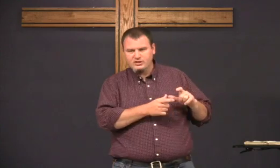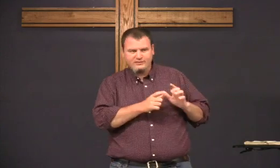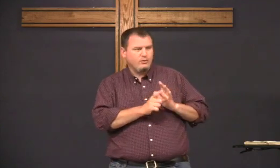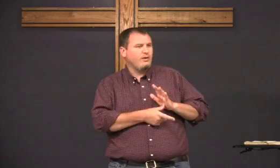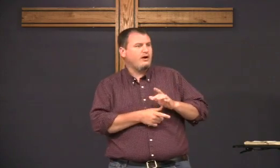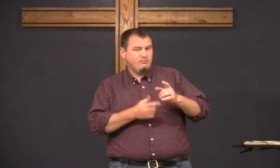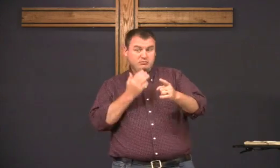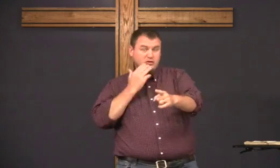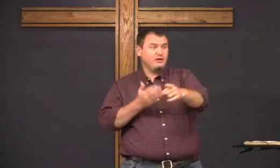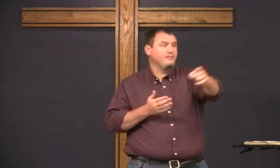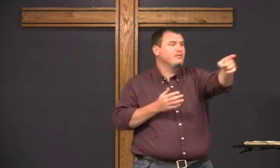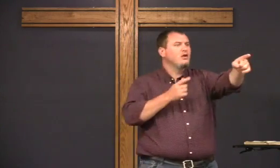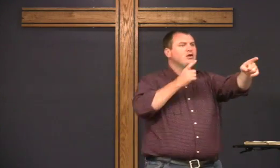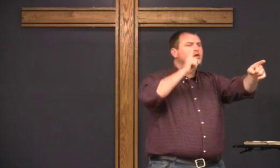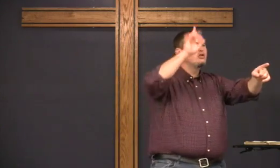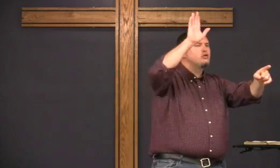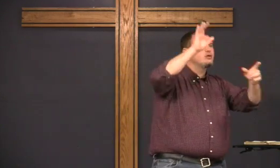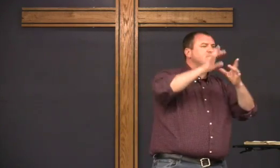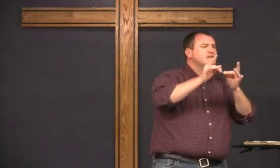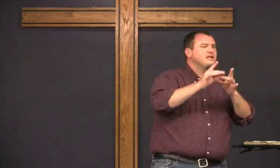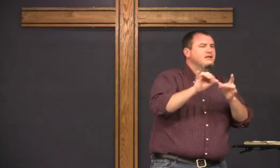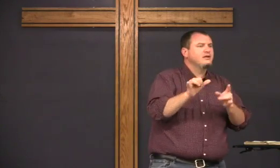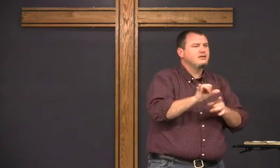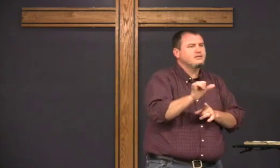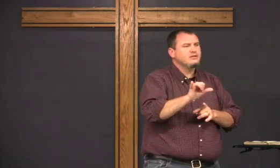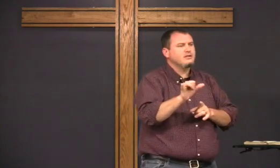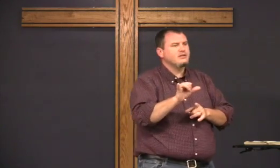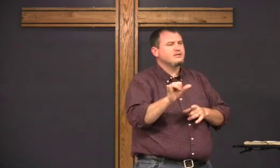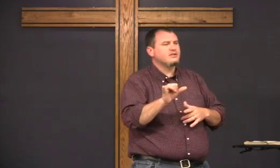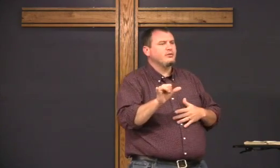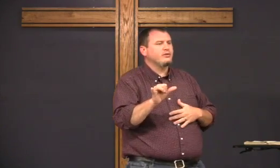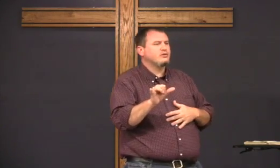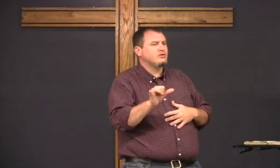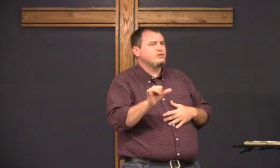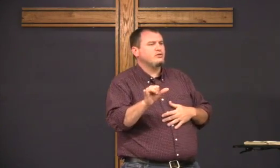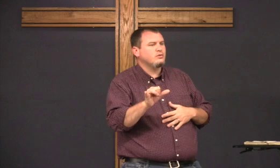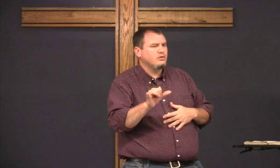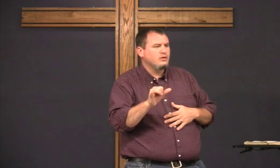after a while. It's good. You're going to say, similar to